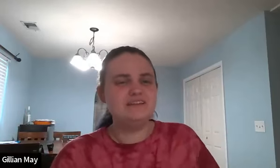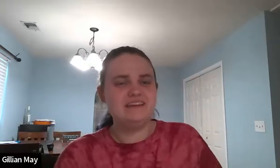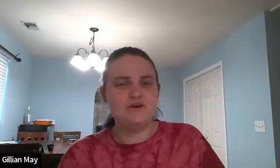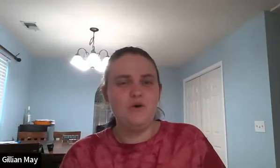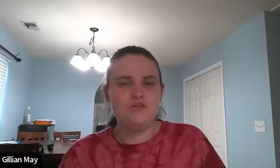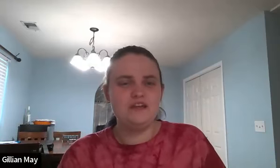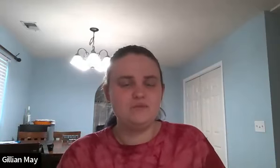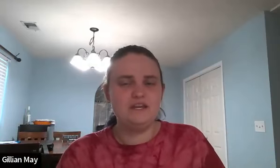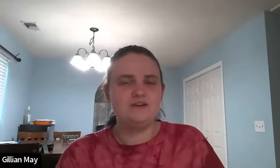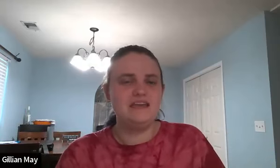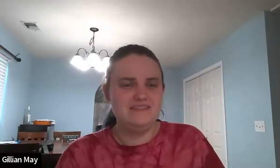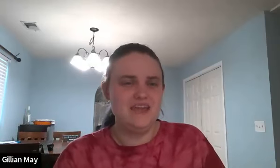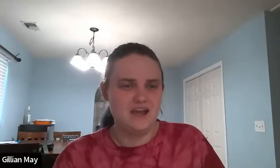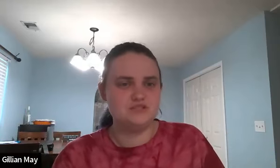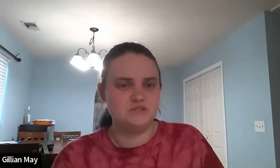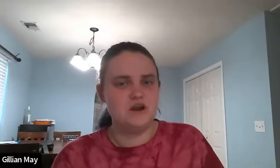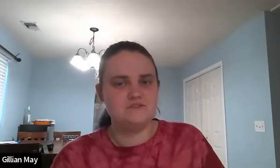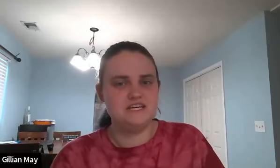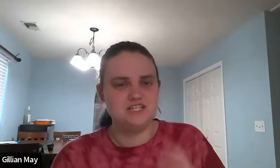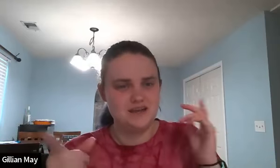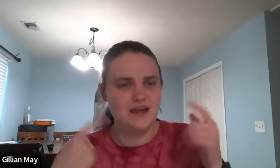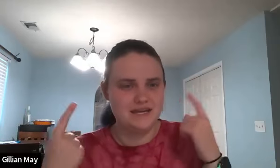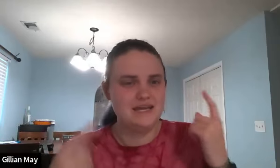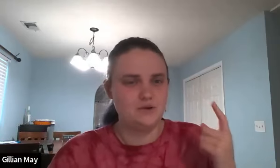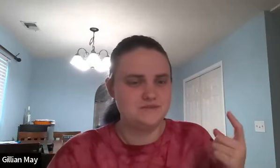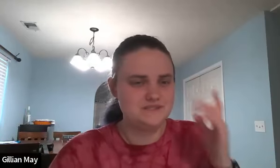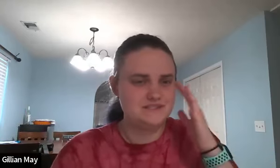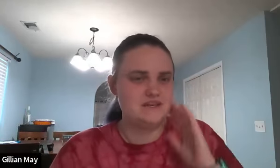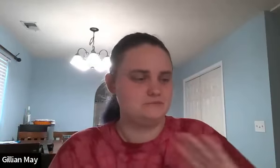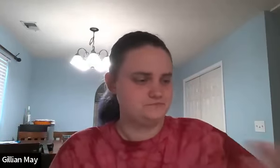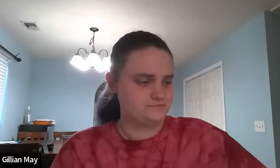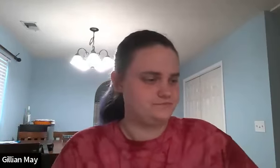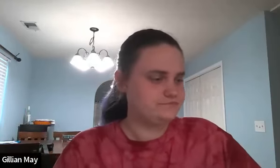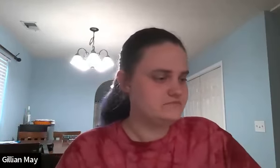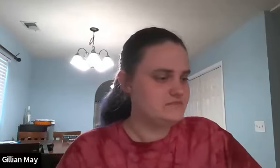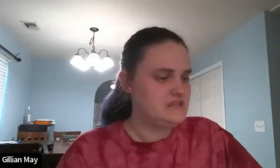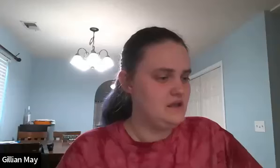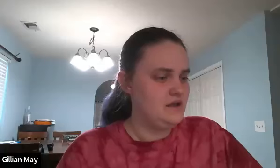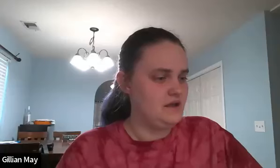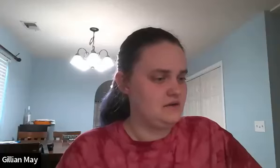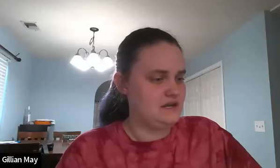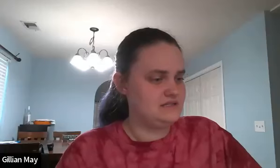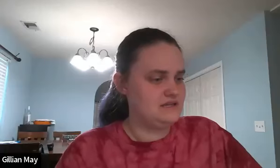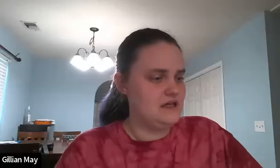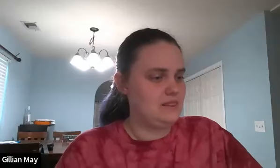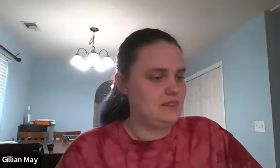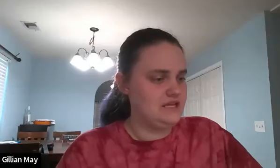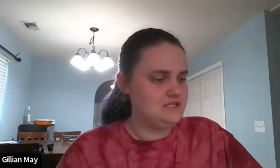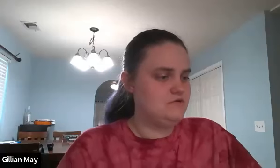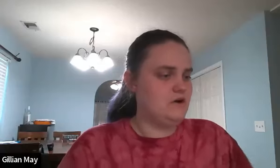really is a whole thing of when you're in the action with the conversation, it helps. So all right, let's move on